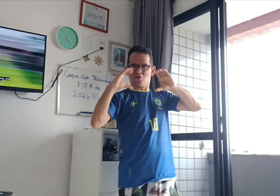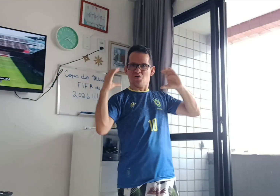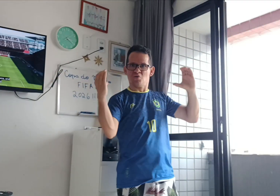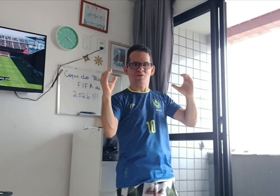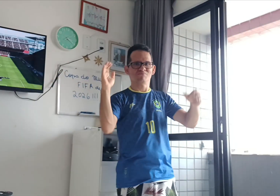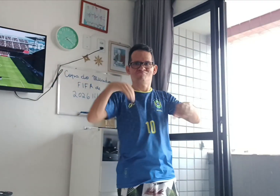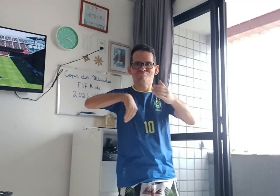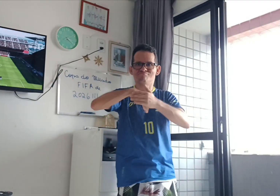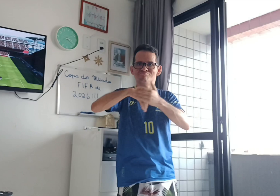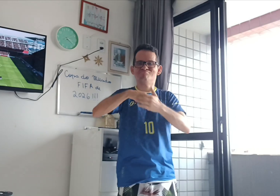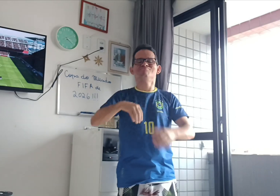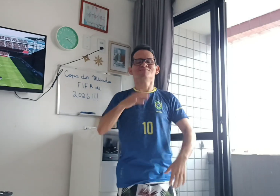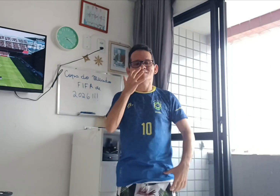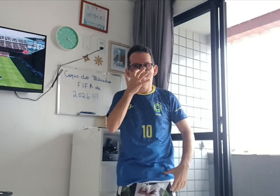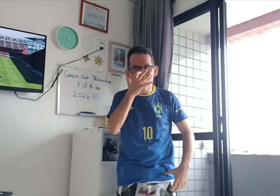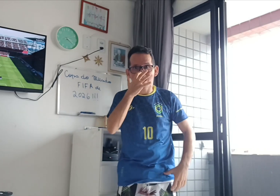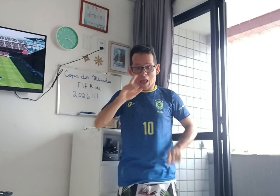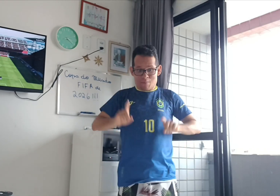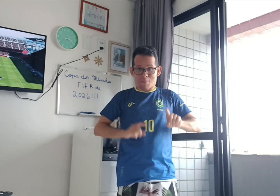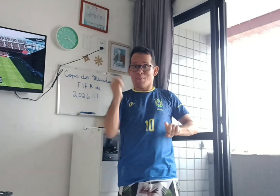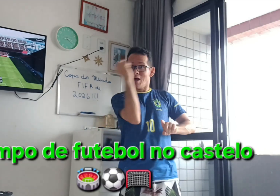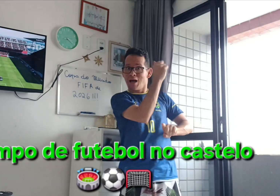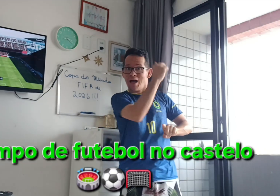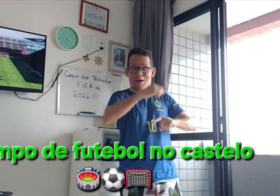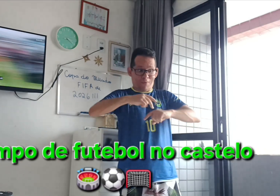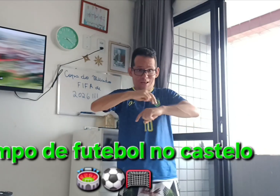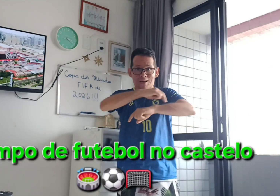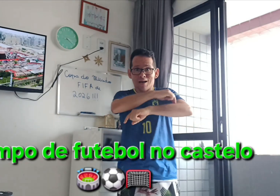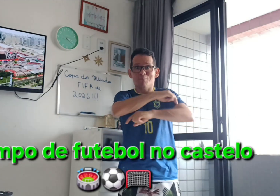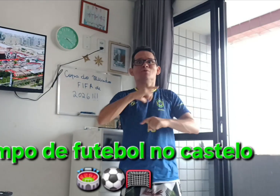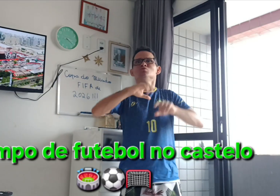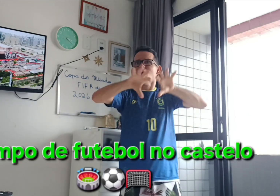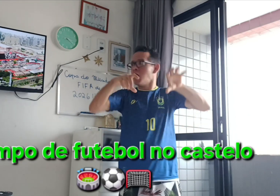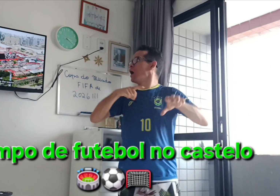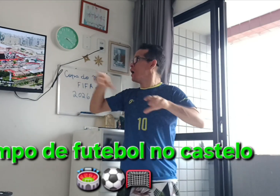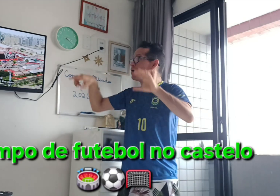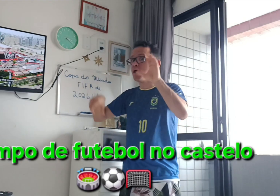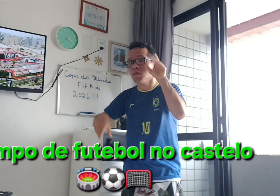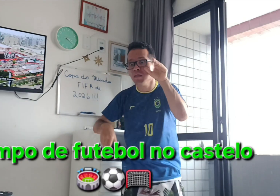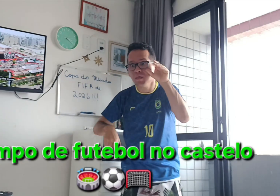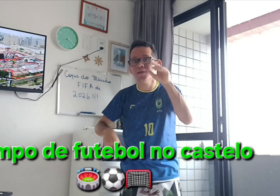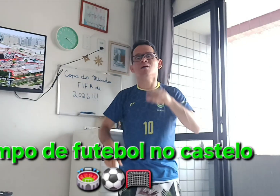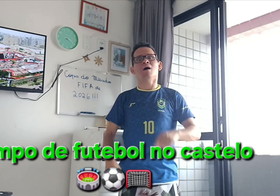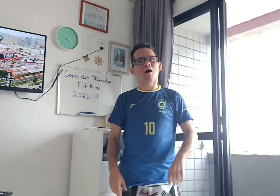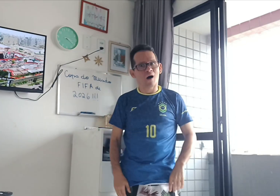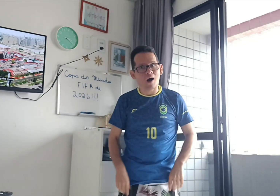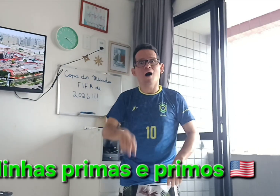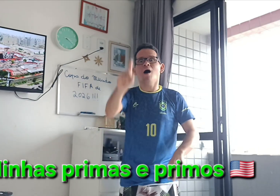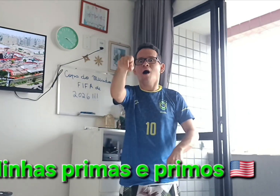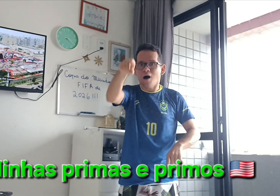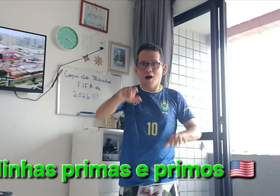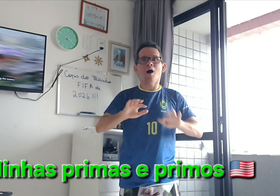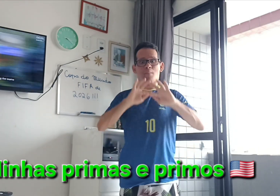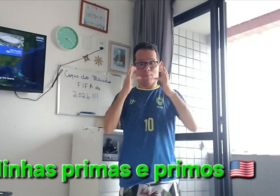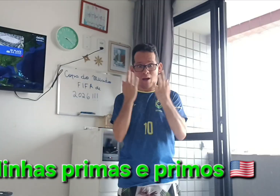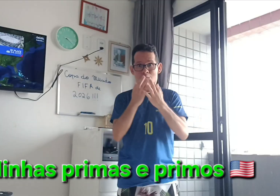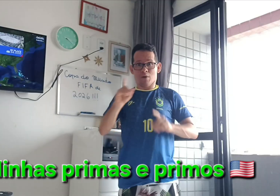catering facilities. In the group stage, it will see Canada and Germany among the teams playing their matches here. BC